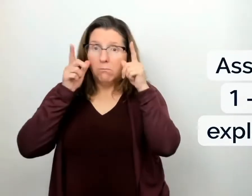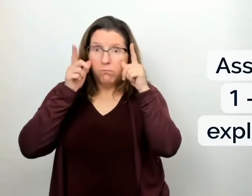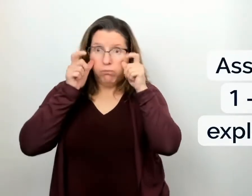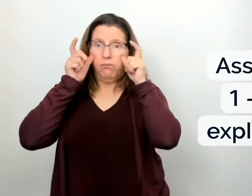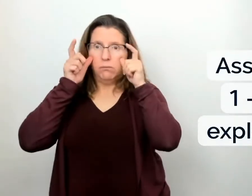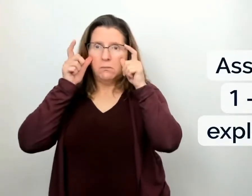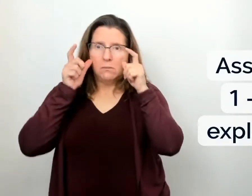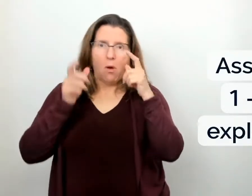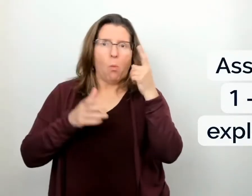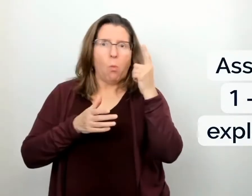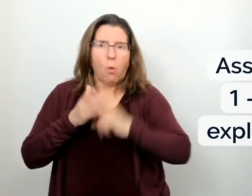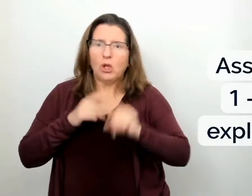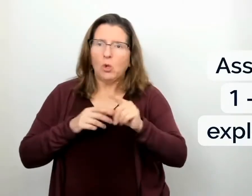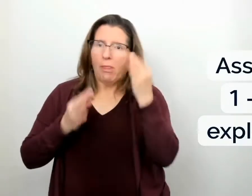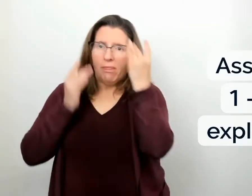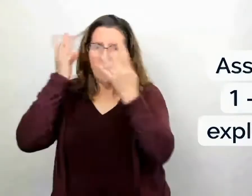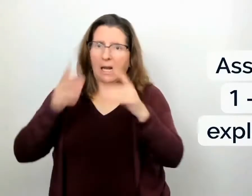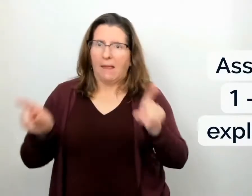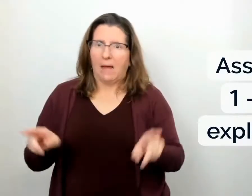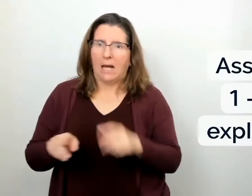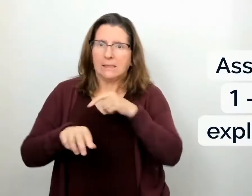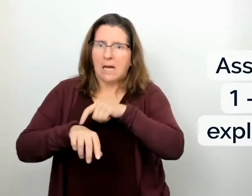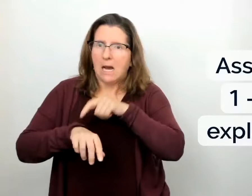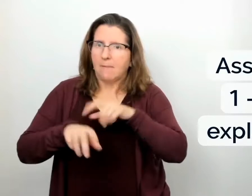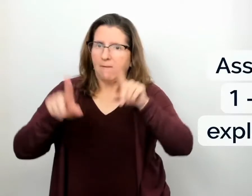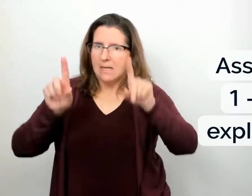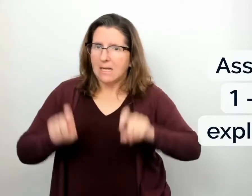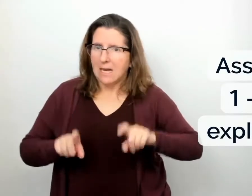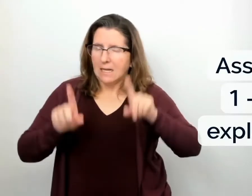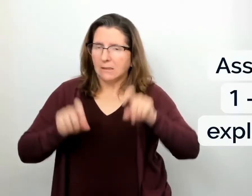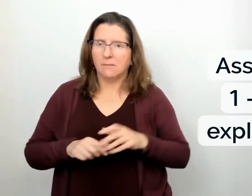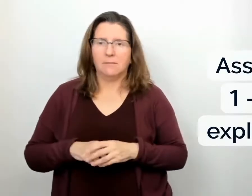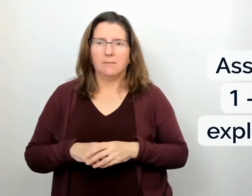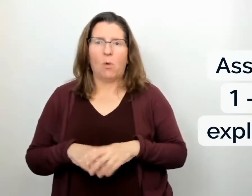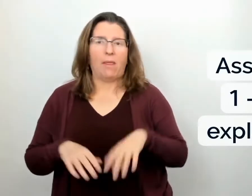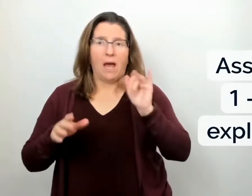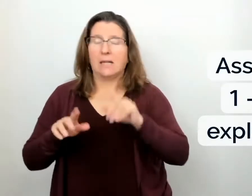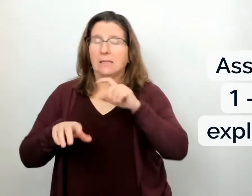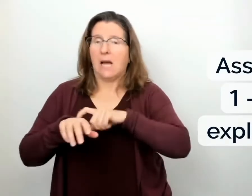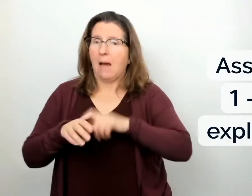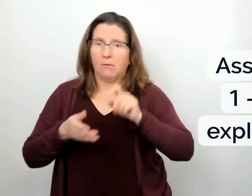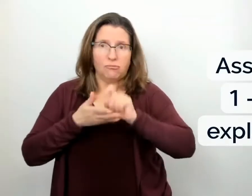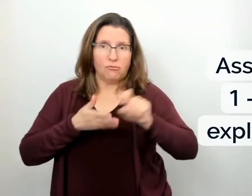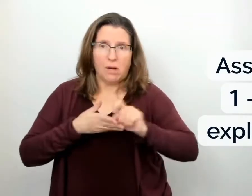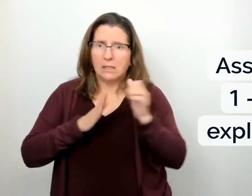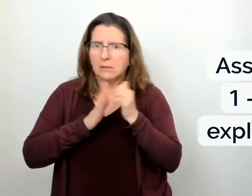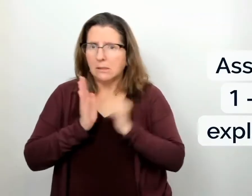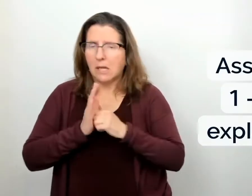Marks evaluate a snapshot of what you were thinking at the time you answered a question or wrote your assignment.